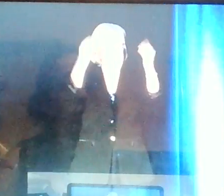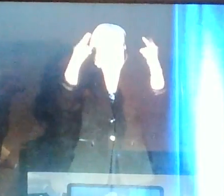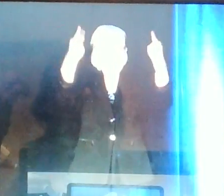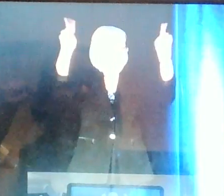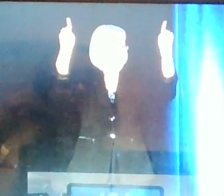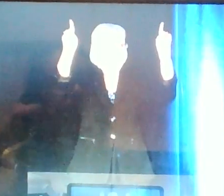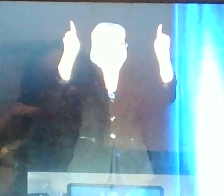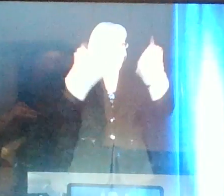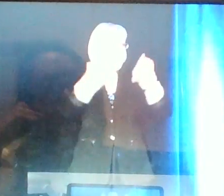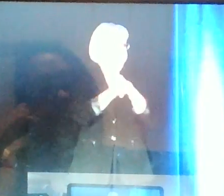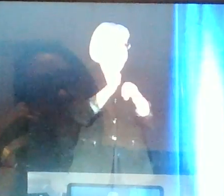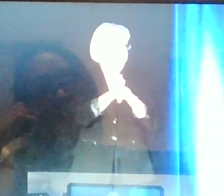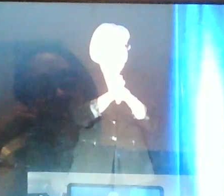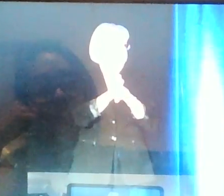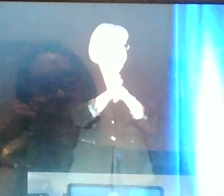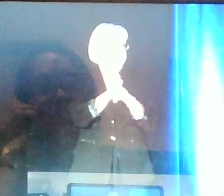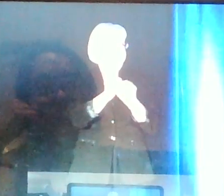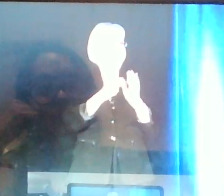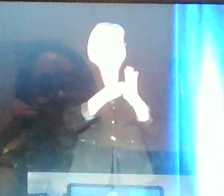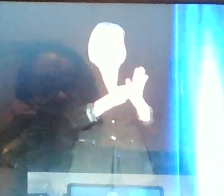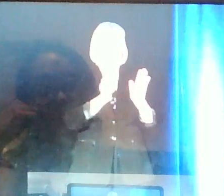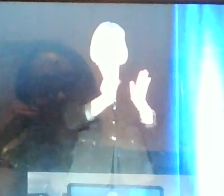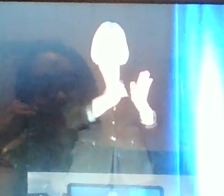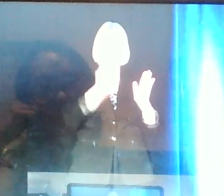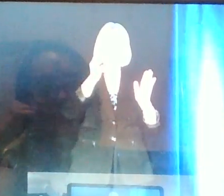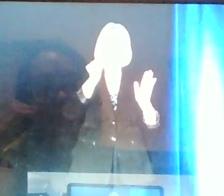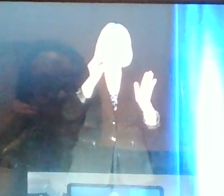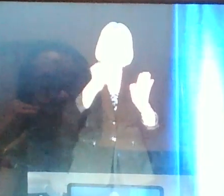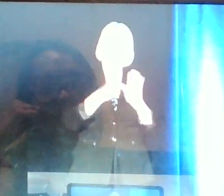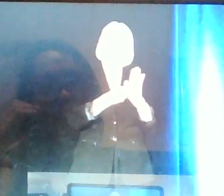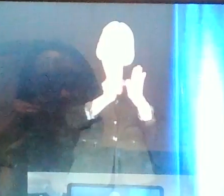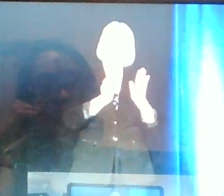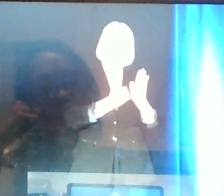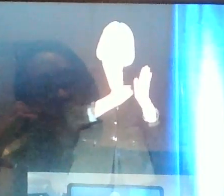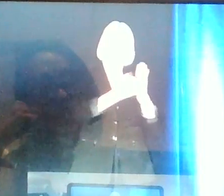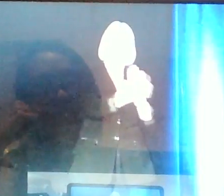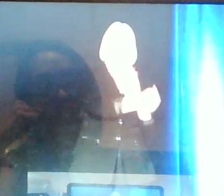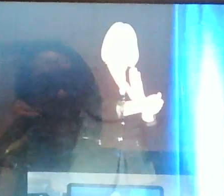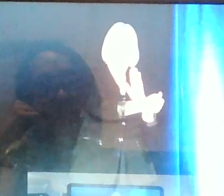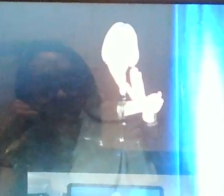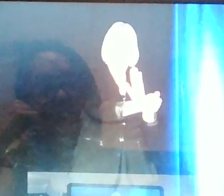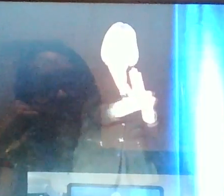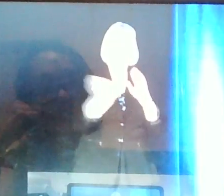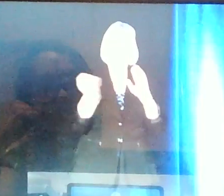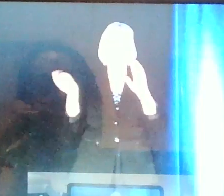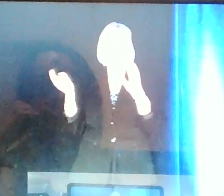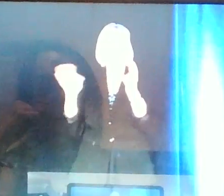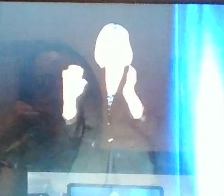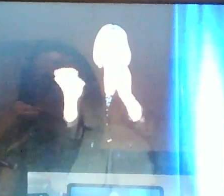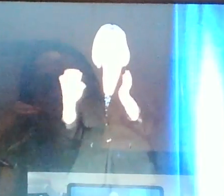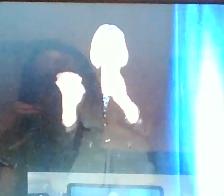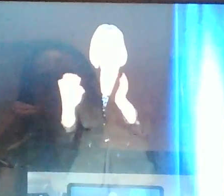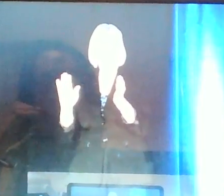Usually, interpreters who are more advanced and successful, they show our experiences and our